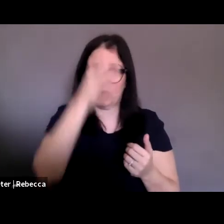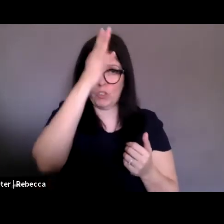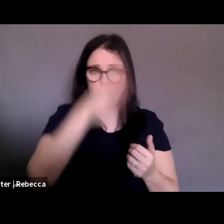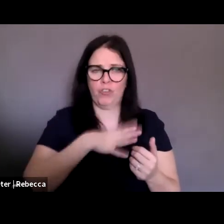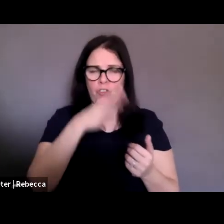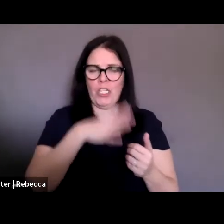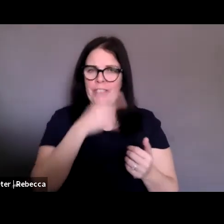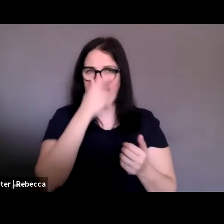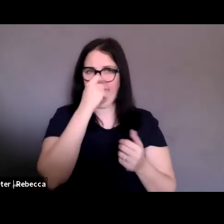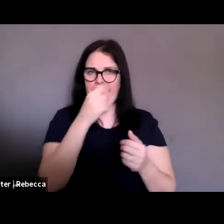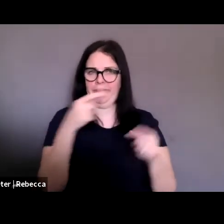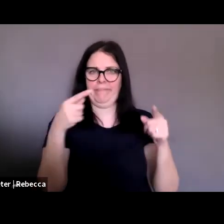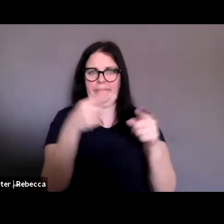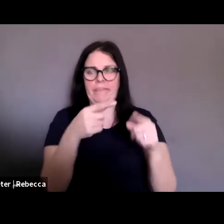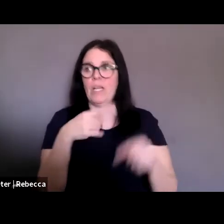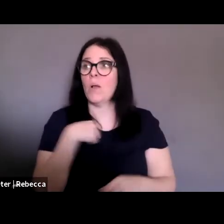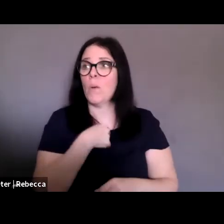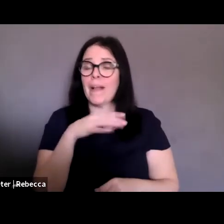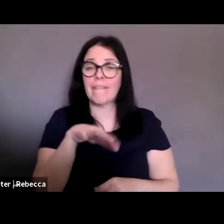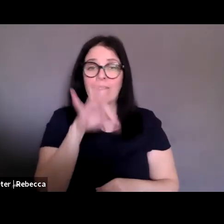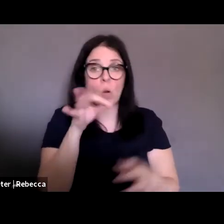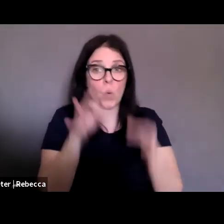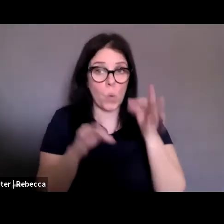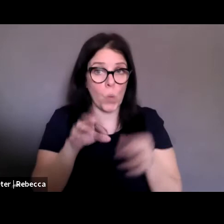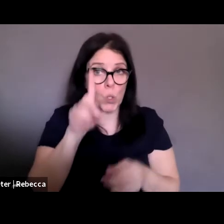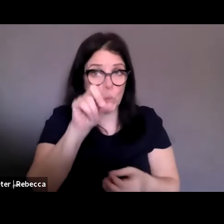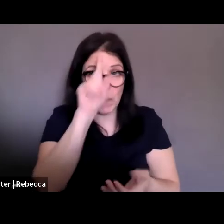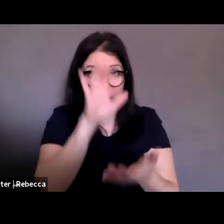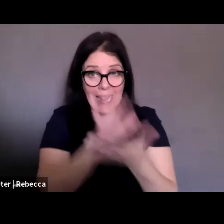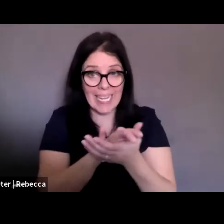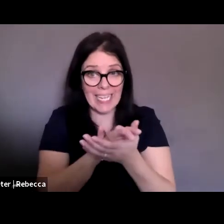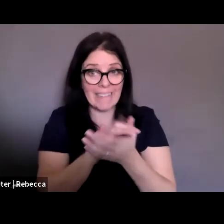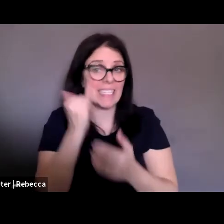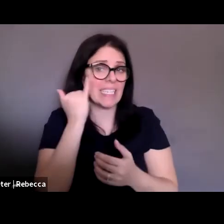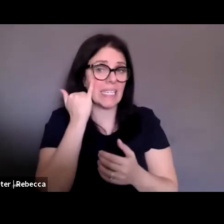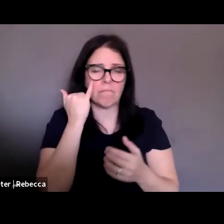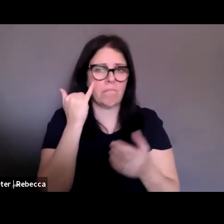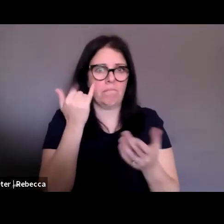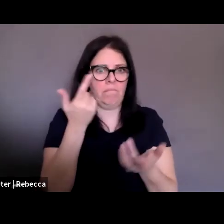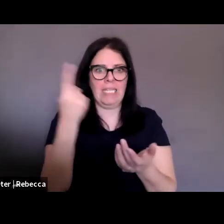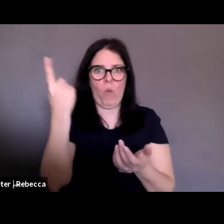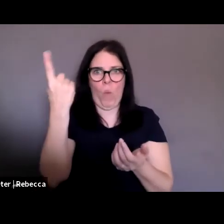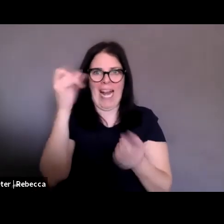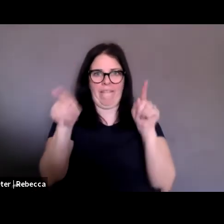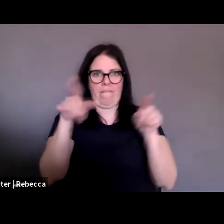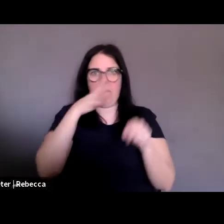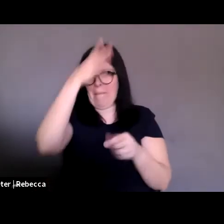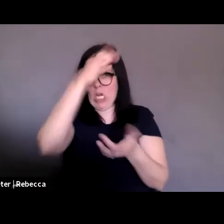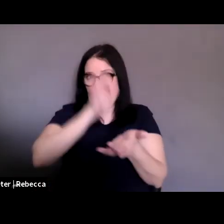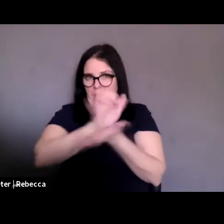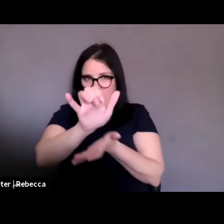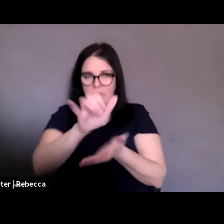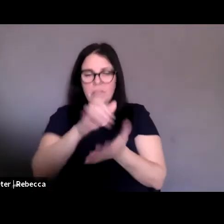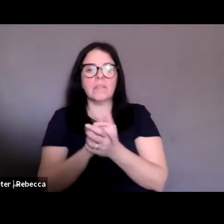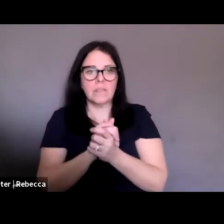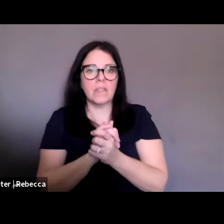First, we found that when courts do believe that a parent is an alienator, whether it's a mother or a father, that they lost custody at surprisingly